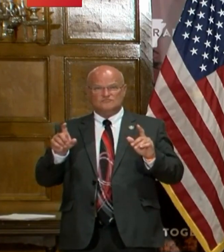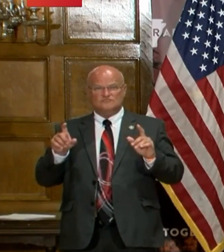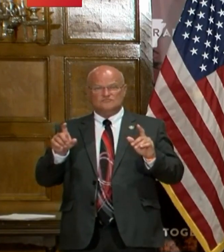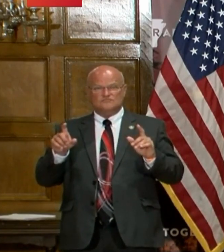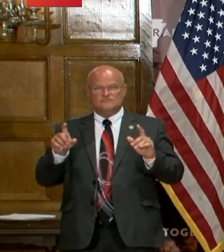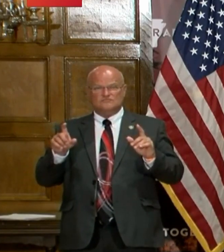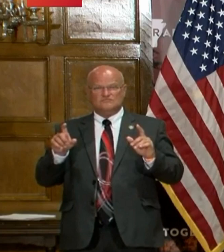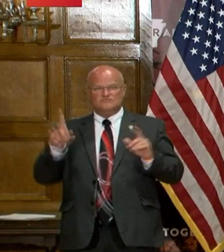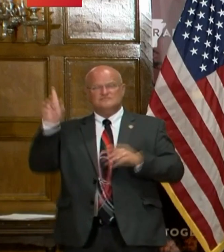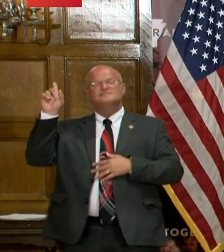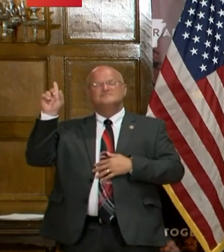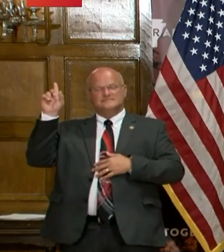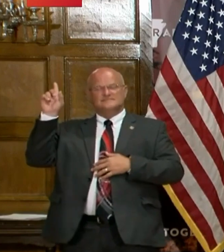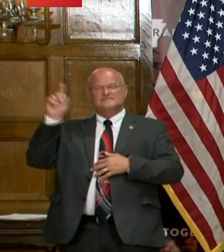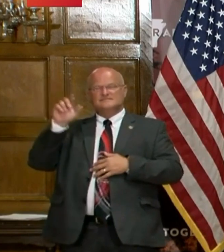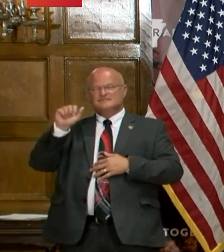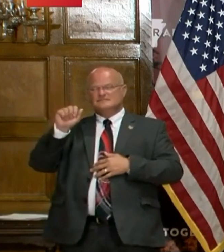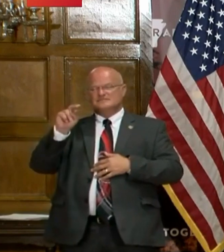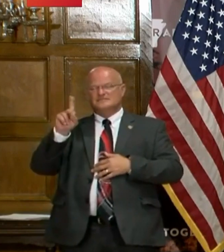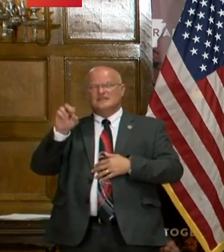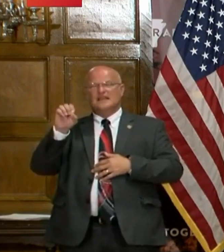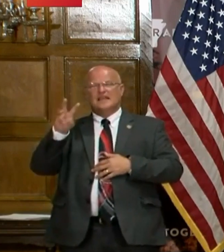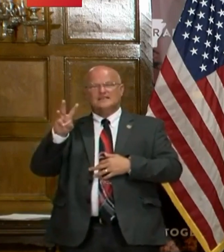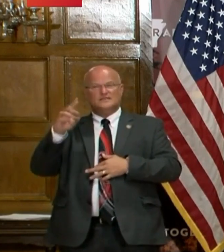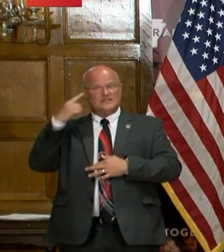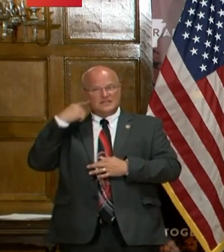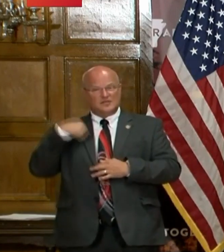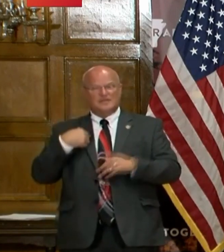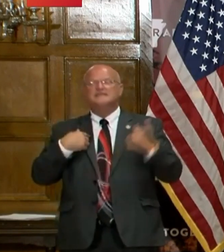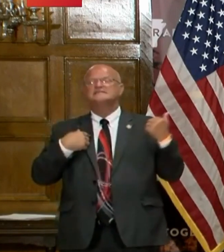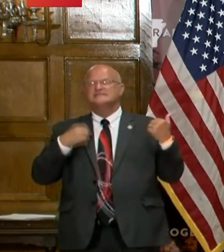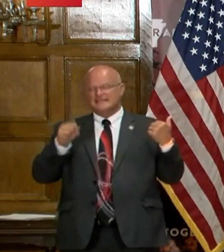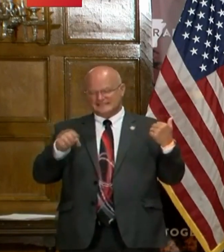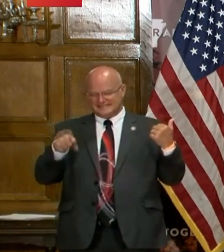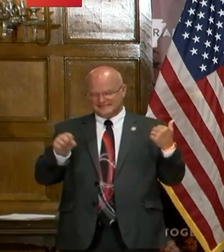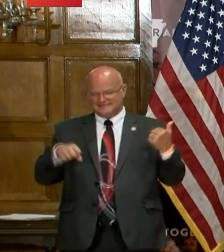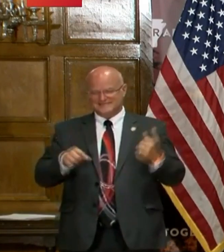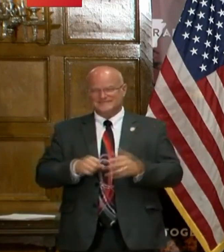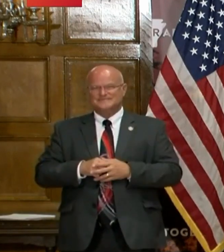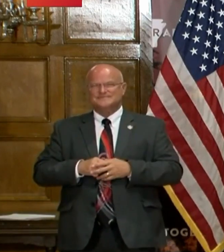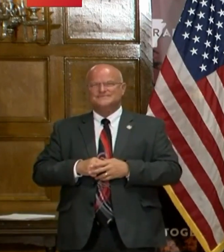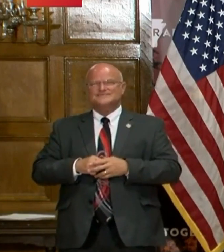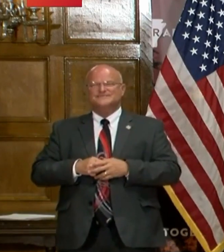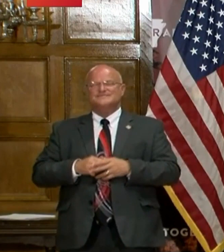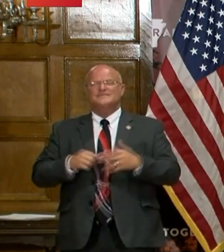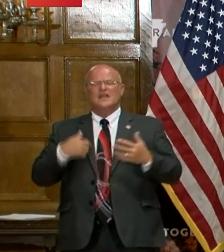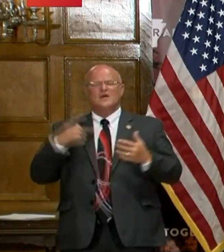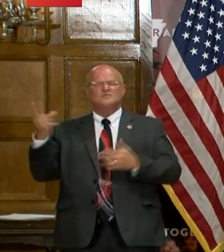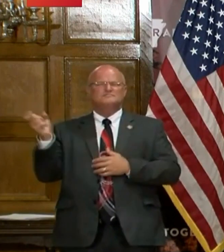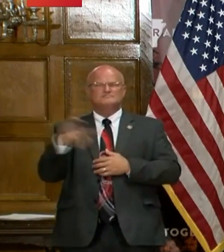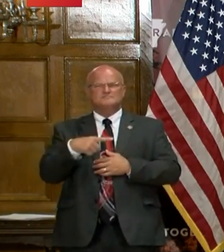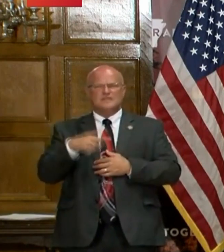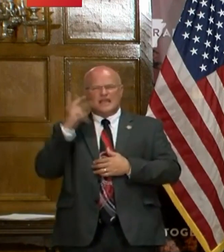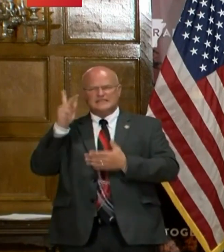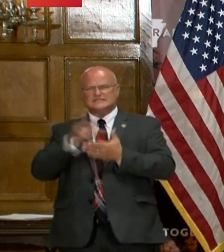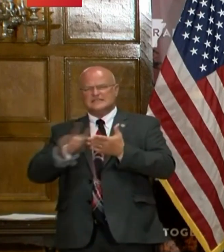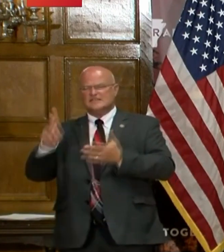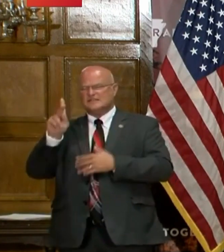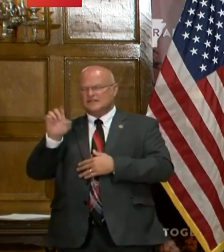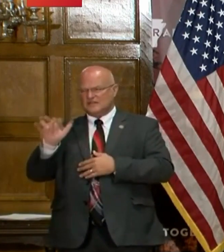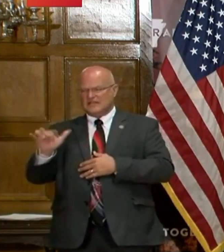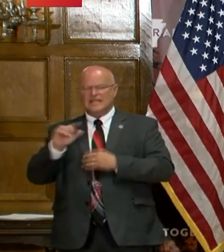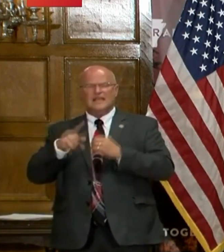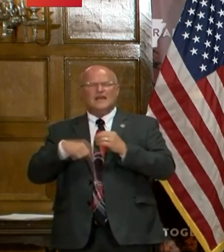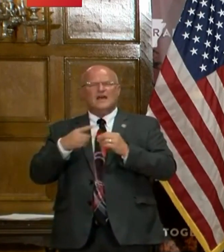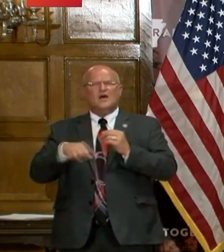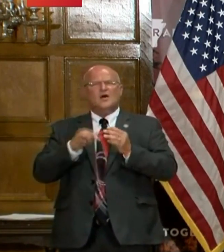Is there any other? Governor, this is Andrew with AP. Can you hear me? I can hear you, Andrew. I want to ask you and Secretary Key